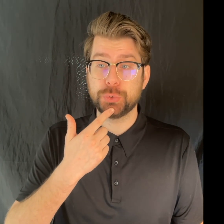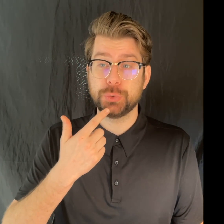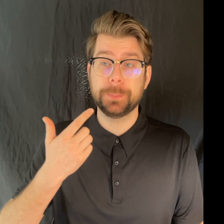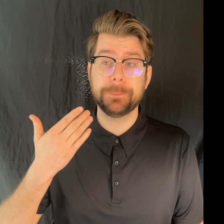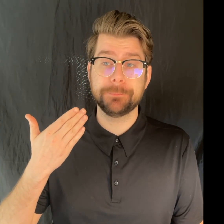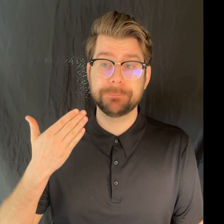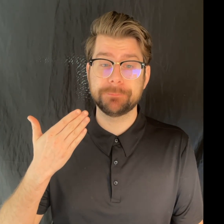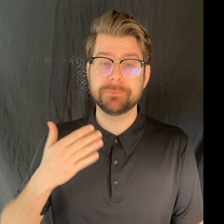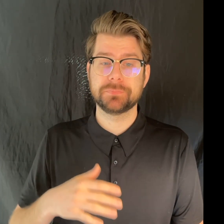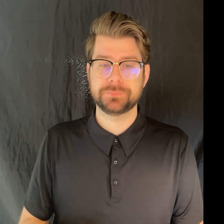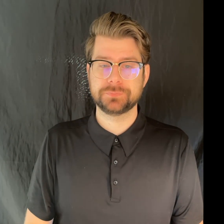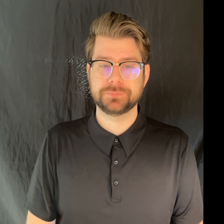loom,